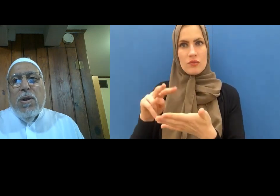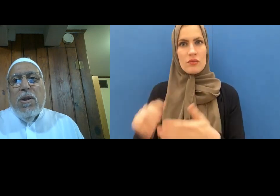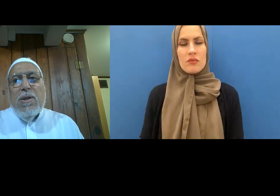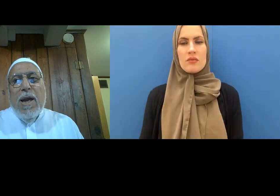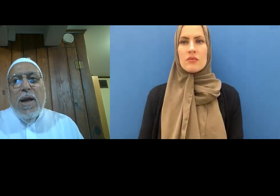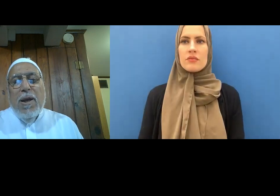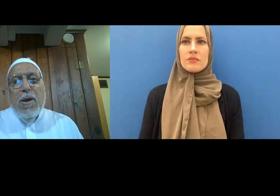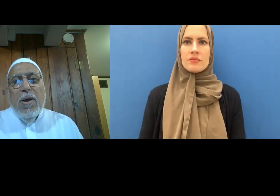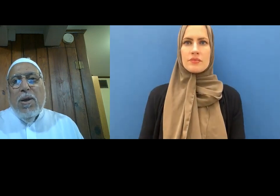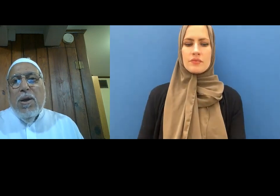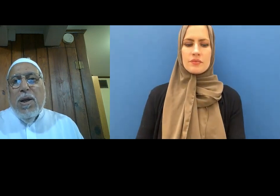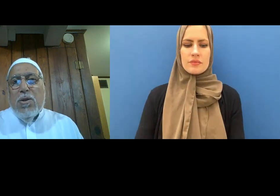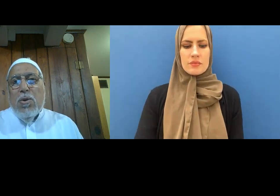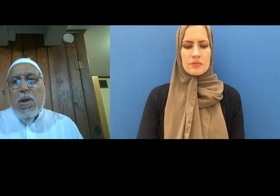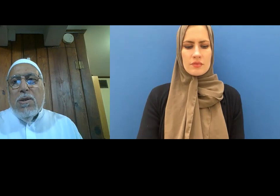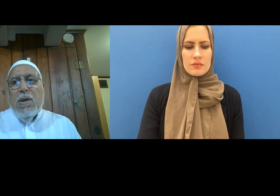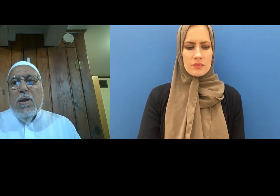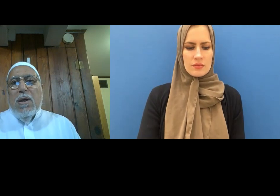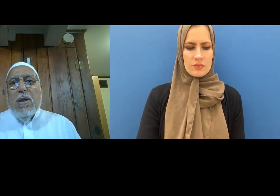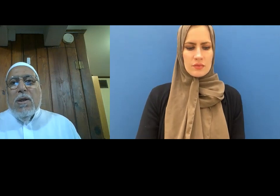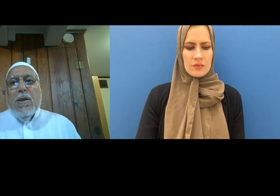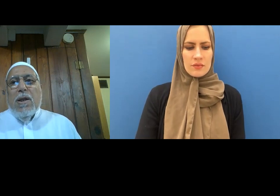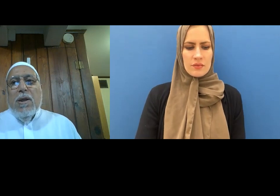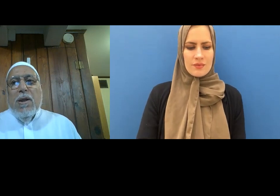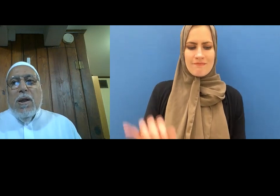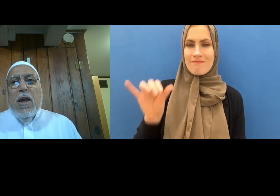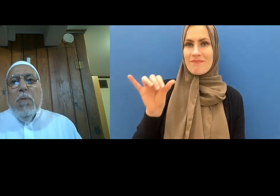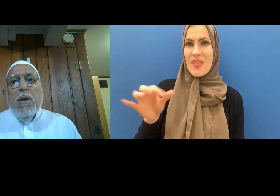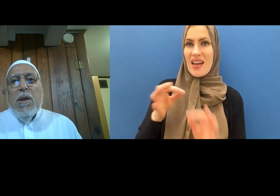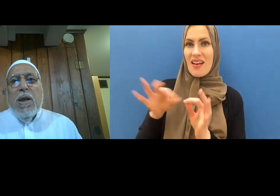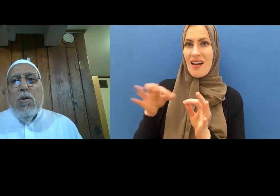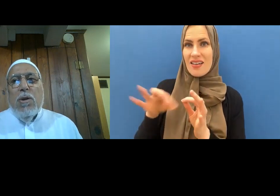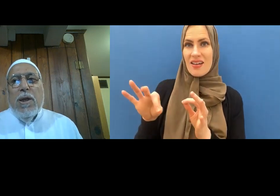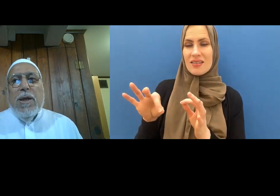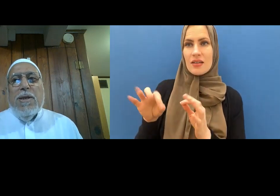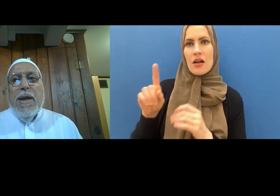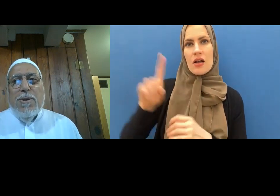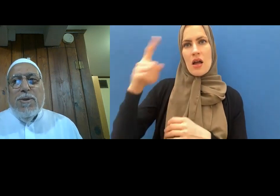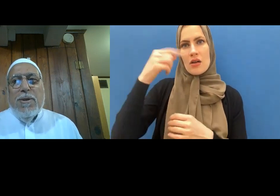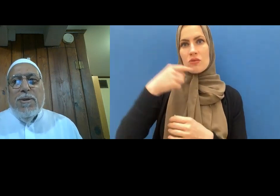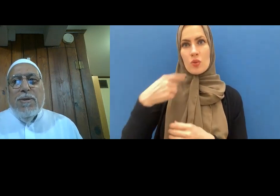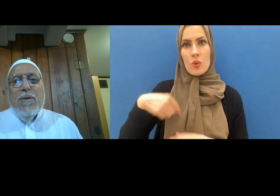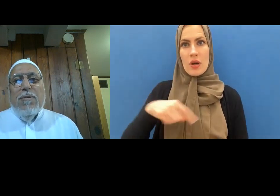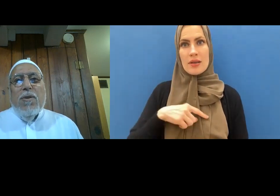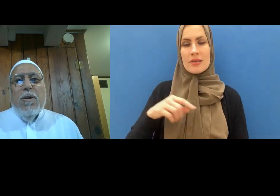So in this ayah, Allah has told us that keeping the record is His.